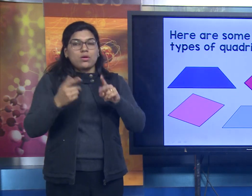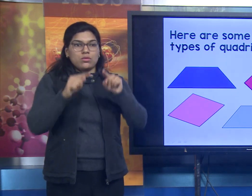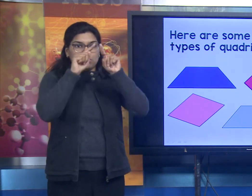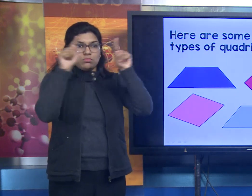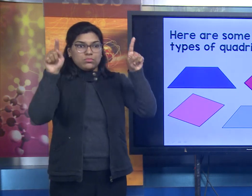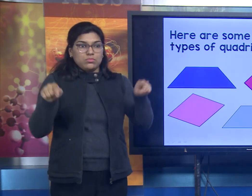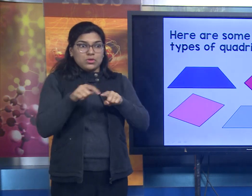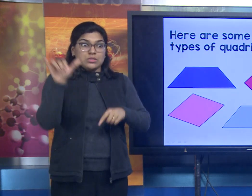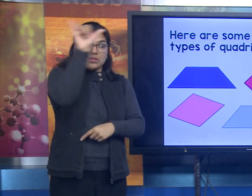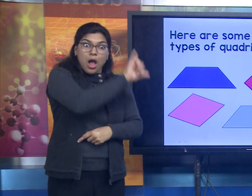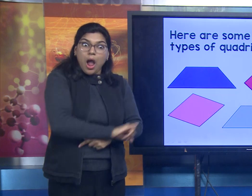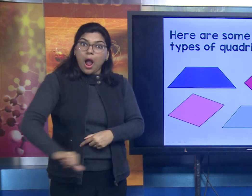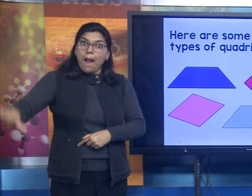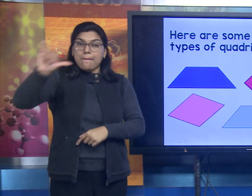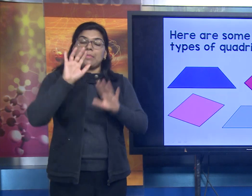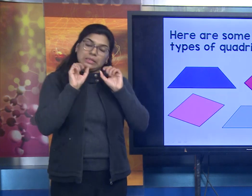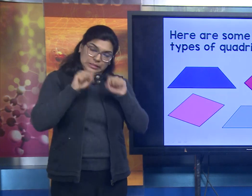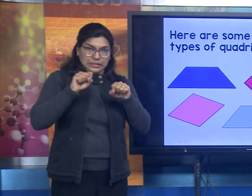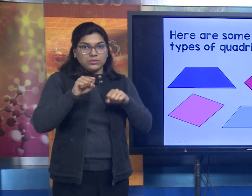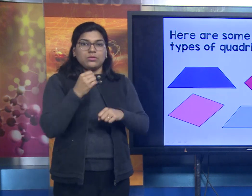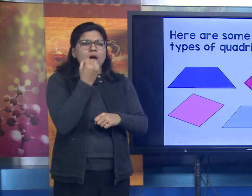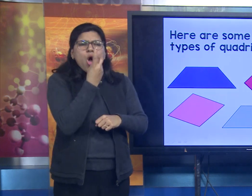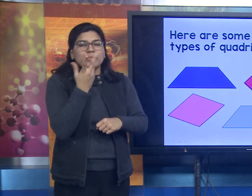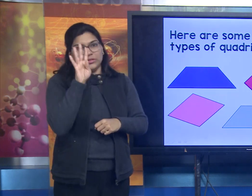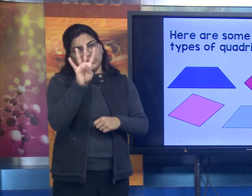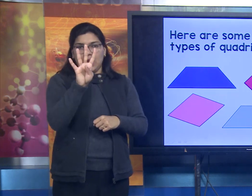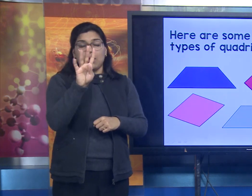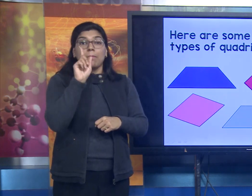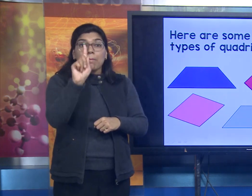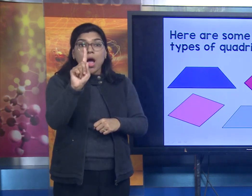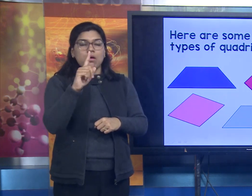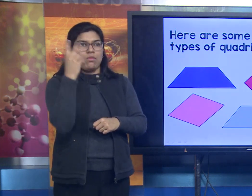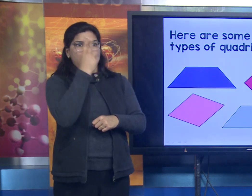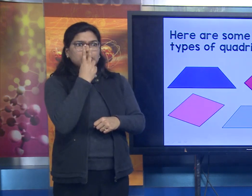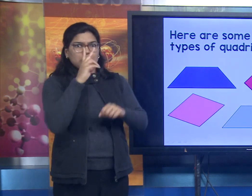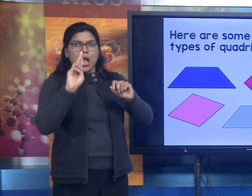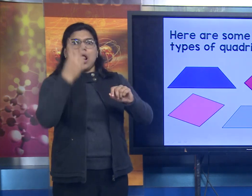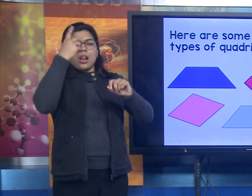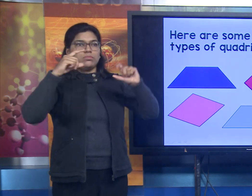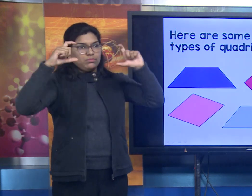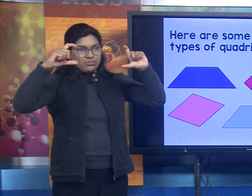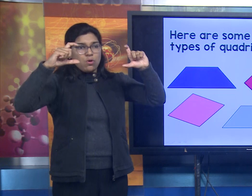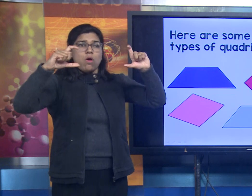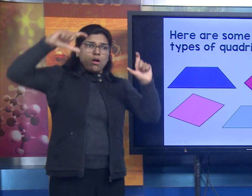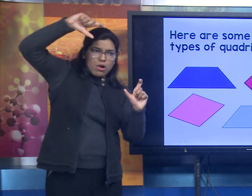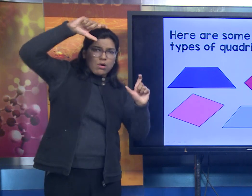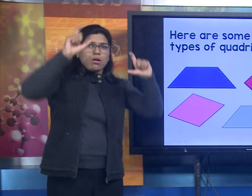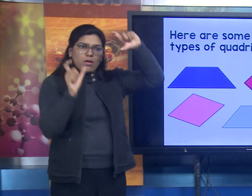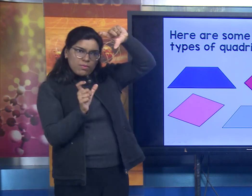here are some different types of quadrilaterals. See, we all can see that all these images have four sides,